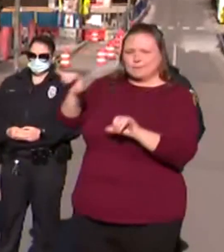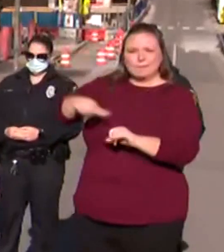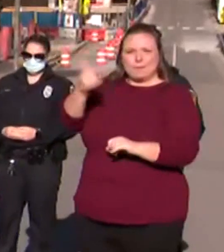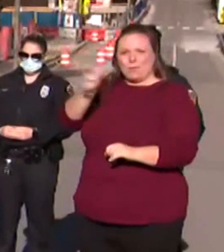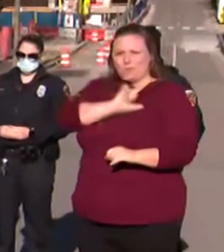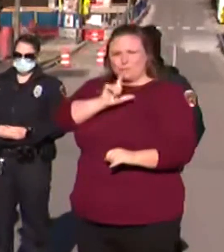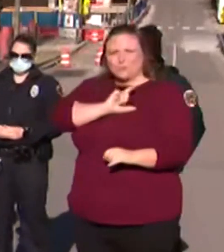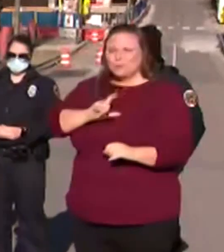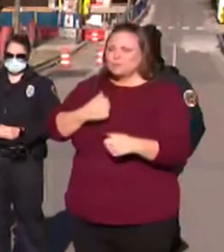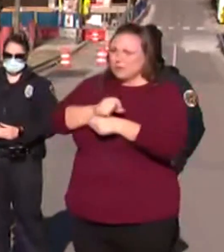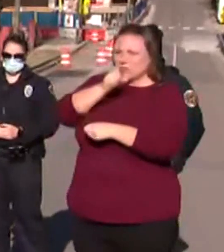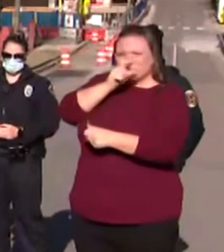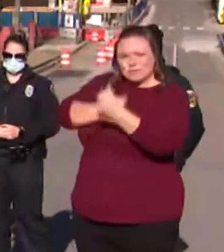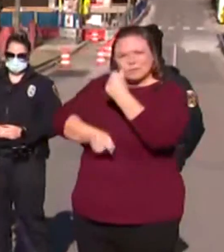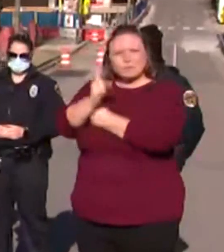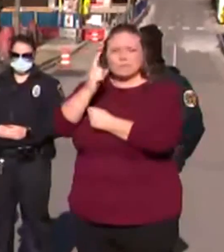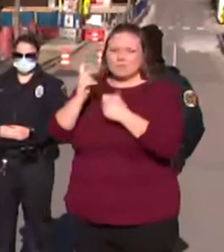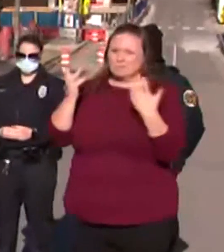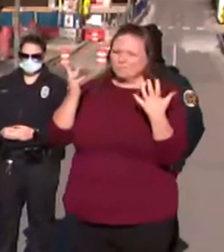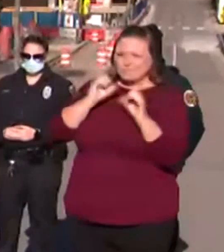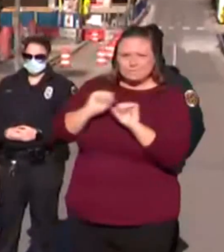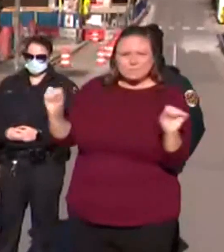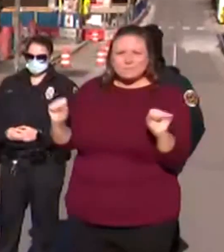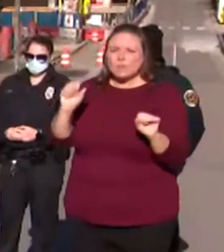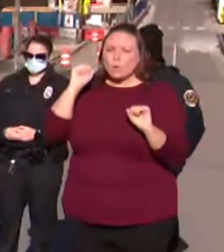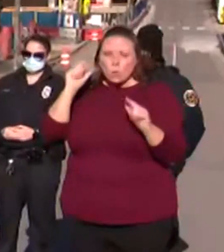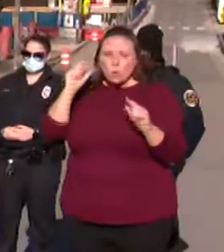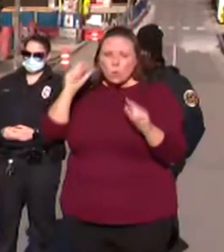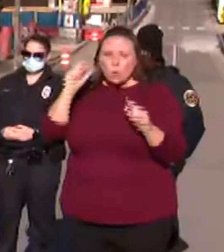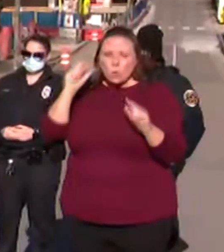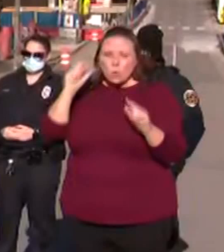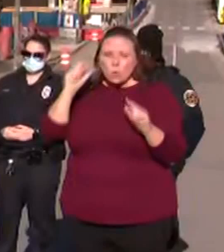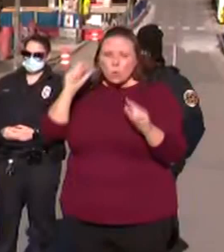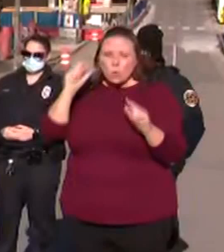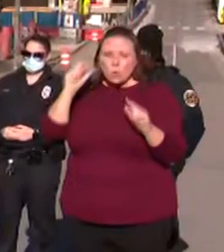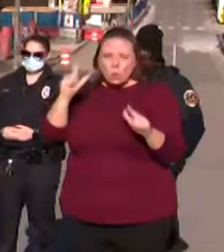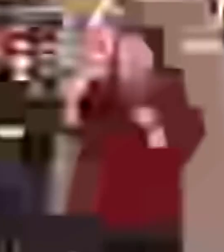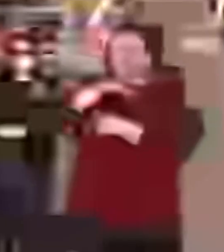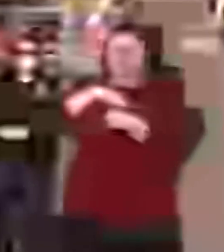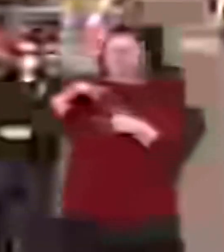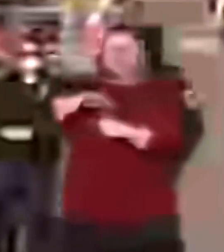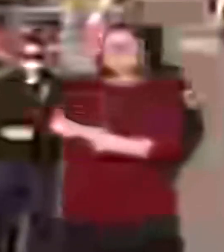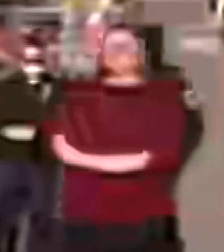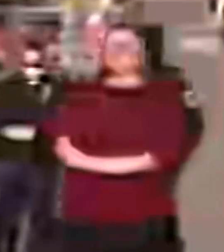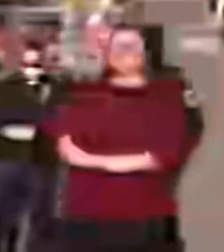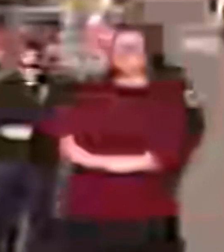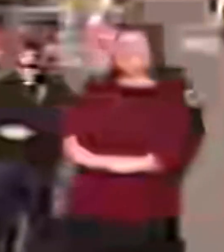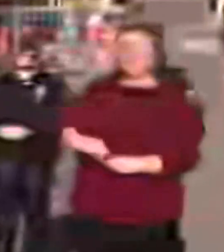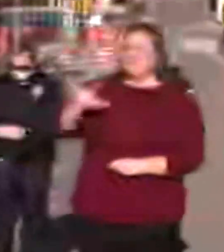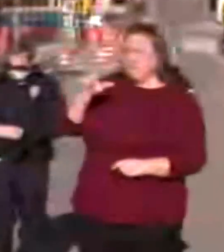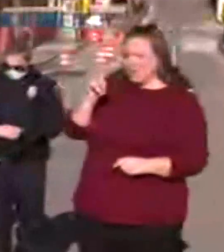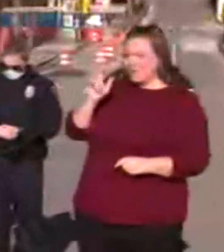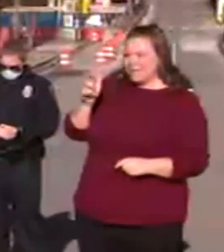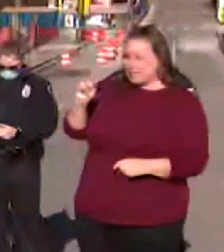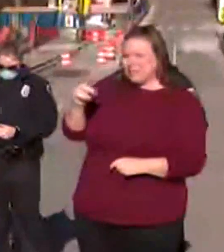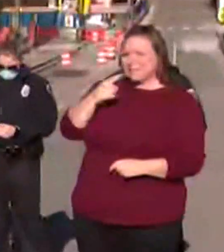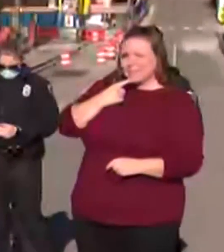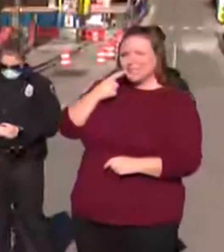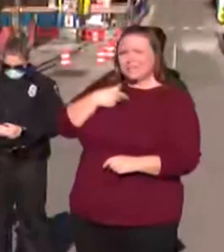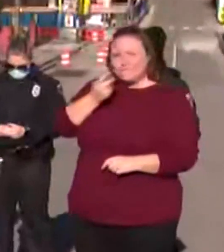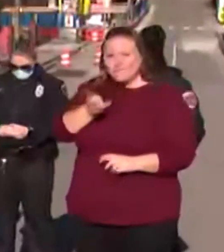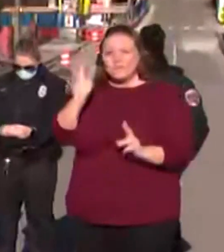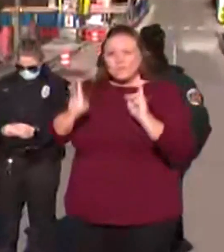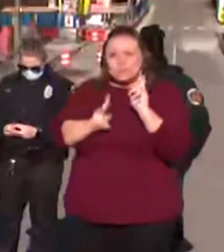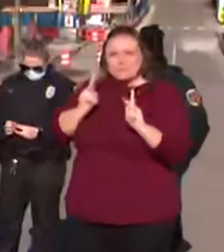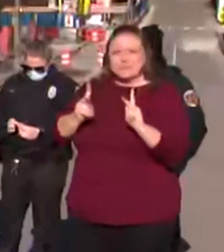did. Just wanted to make sure all the officers that I knew were in the area were safe. Like Officer Llewellyn said, there were a few